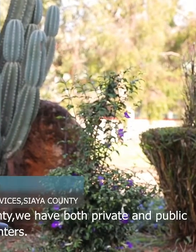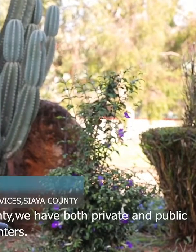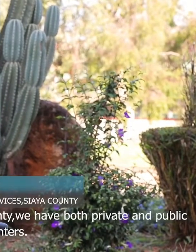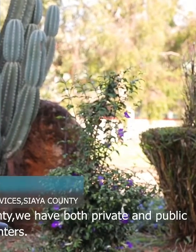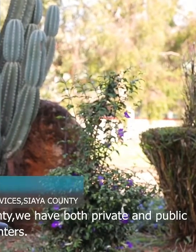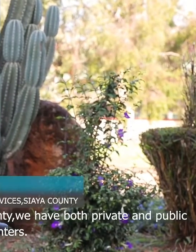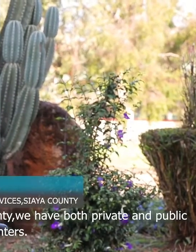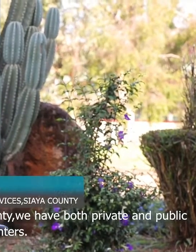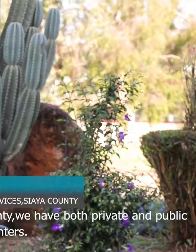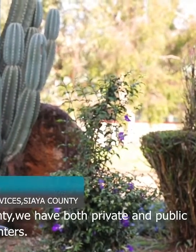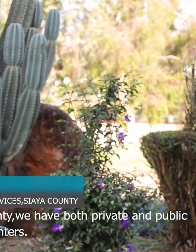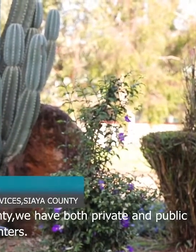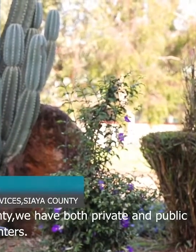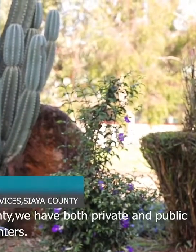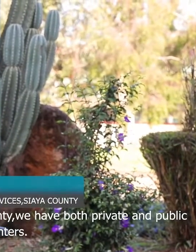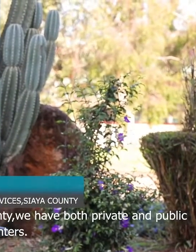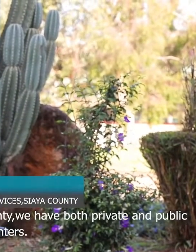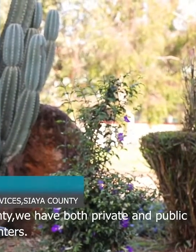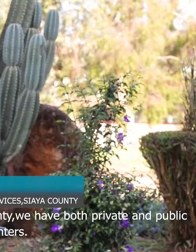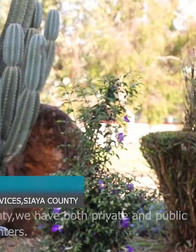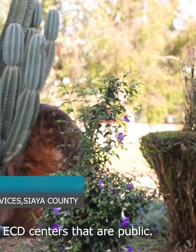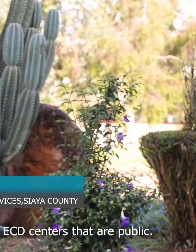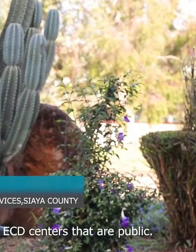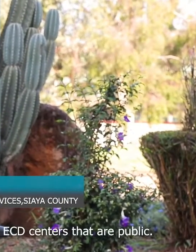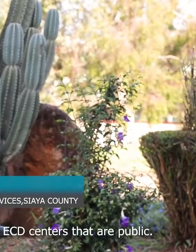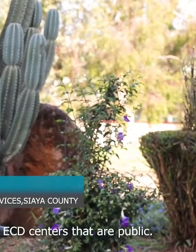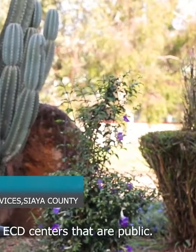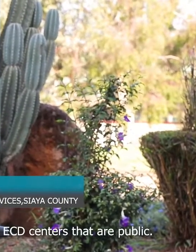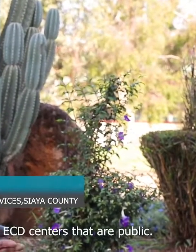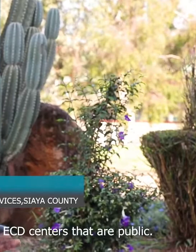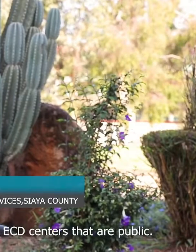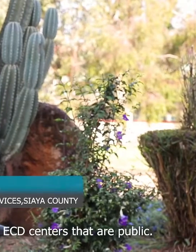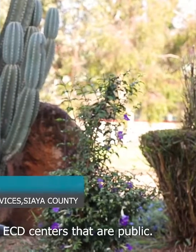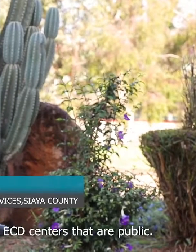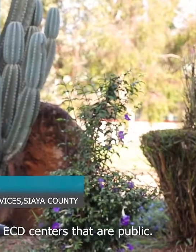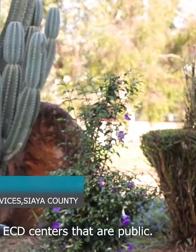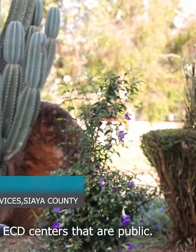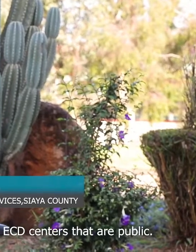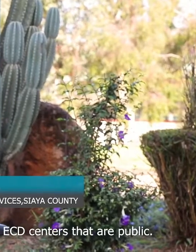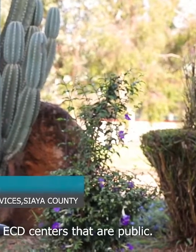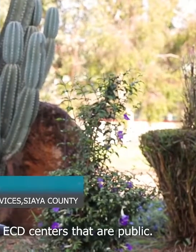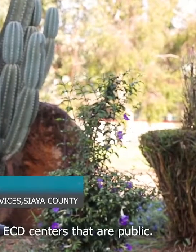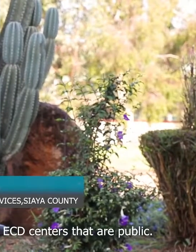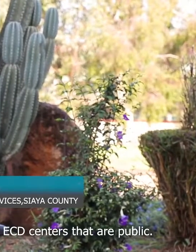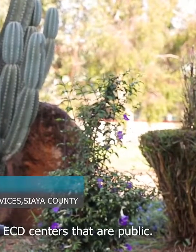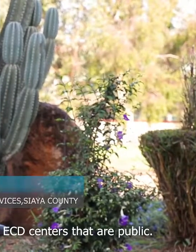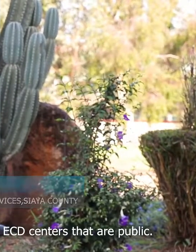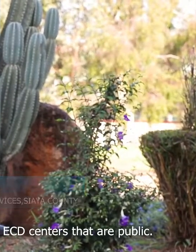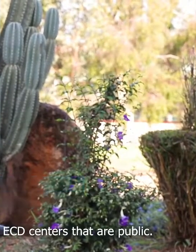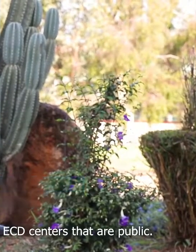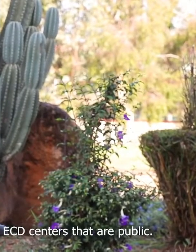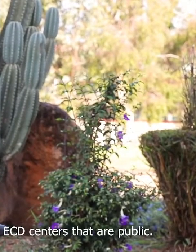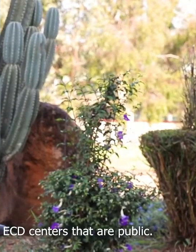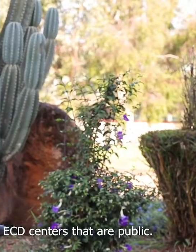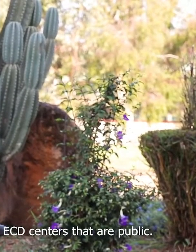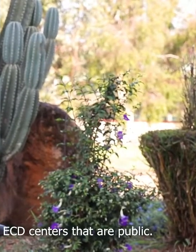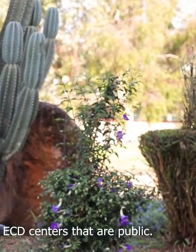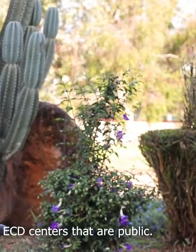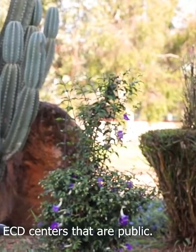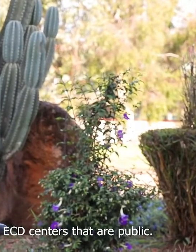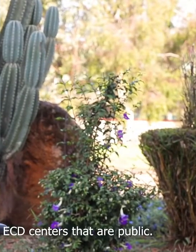both private ECD centers and we have public ECD centers. Of the 1,041 ECD centers, we